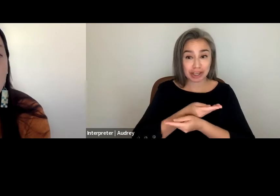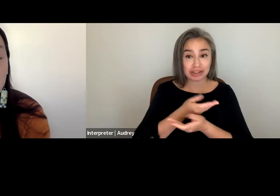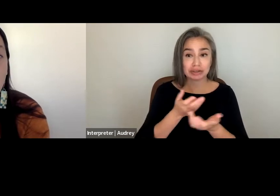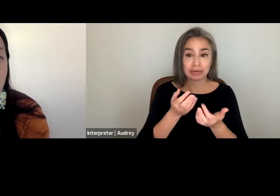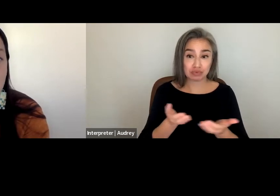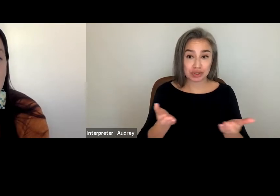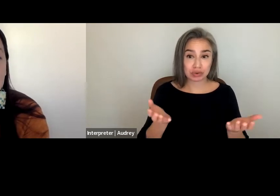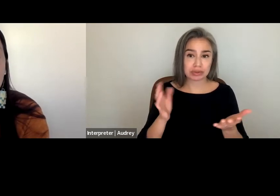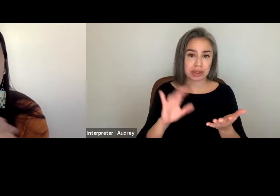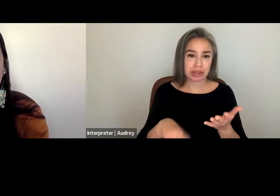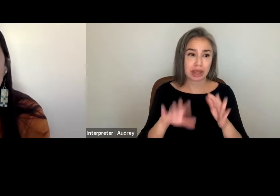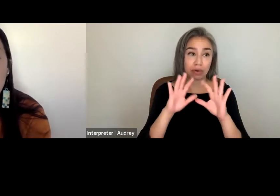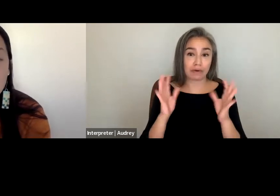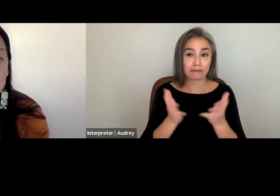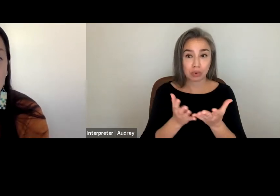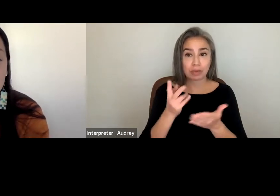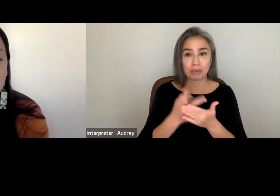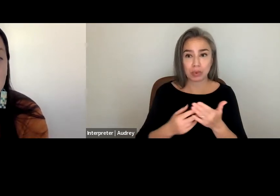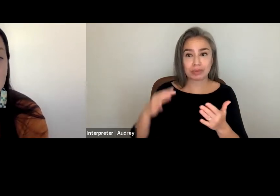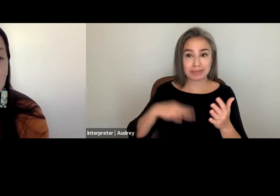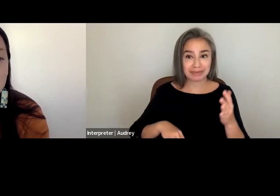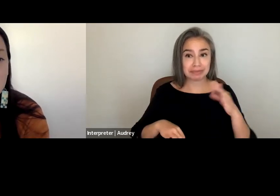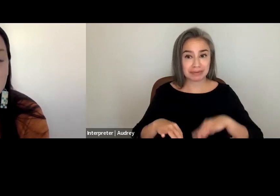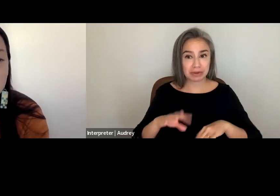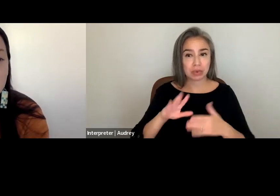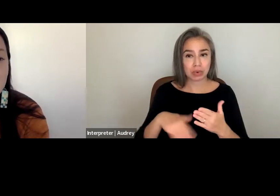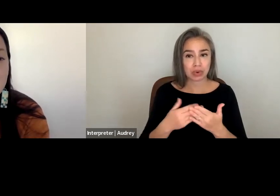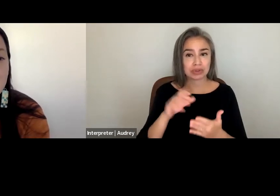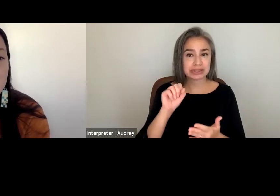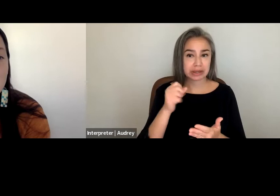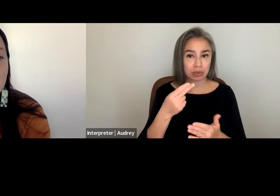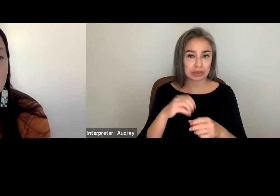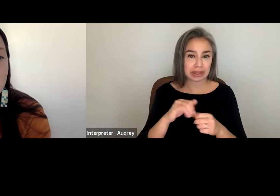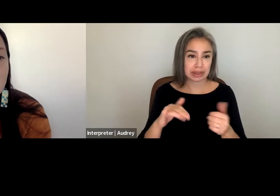is overall beneficial to all of the stakeholders in the partnership.